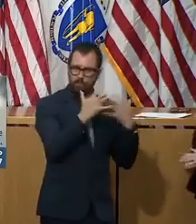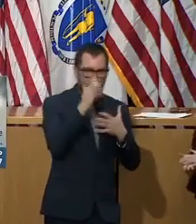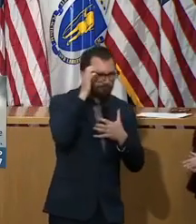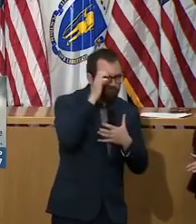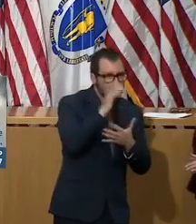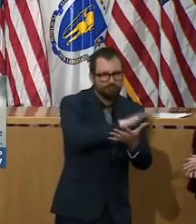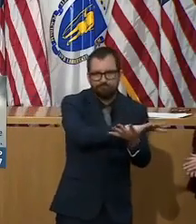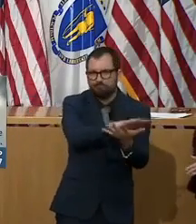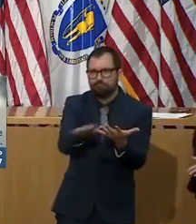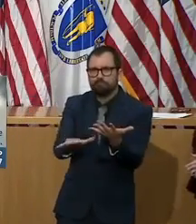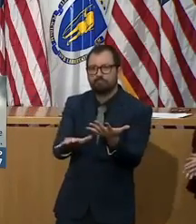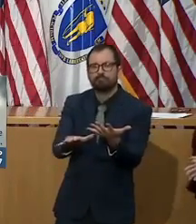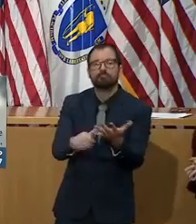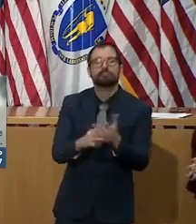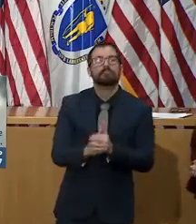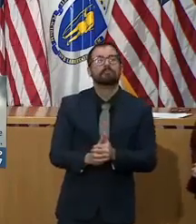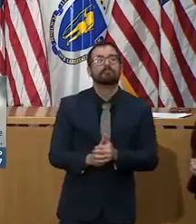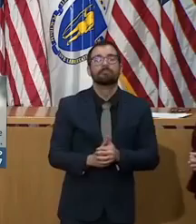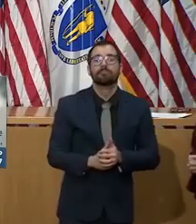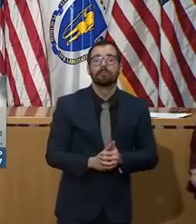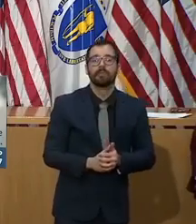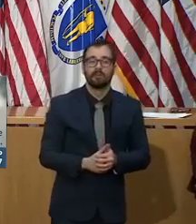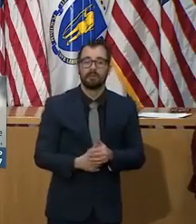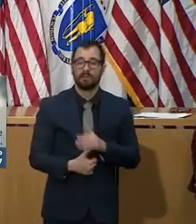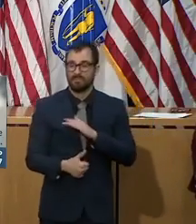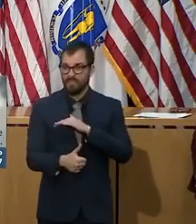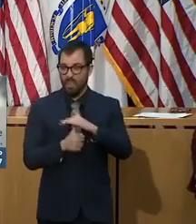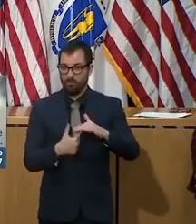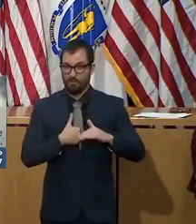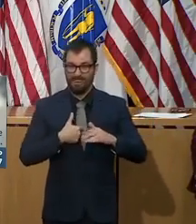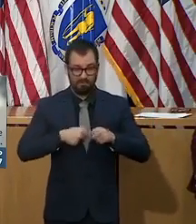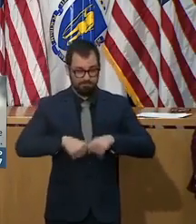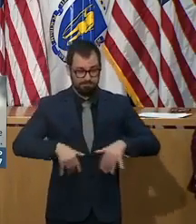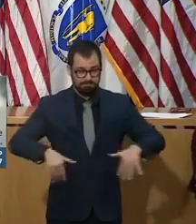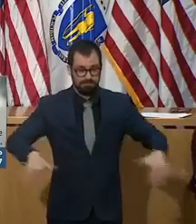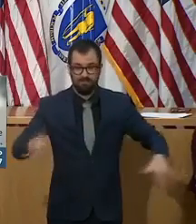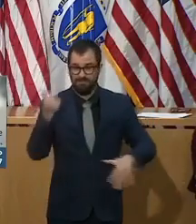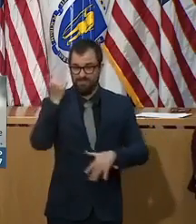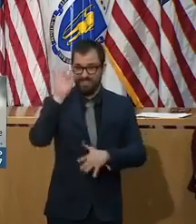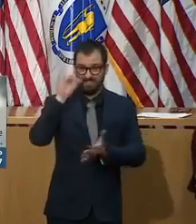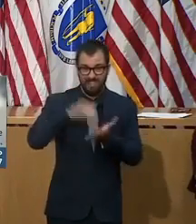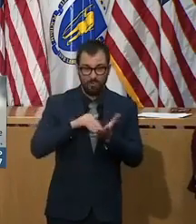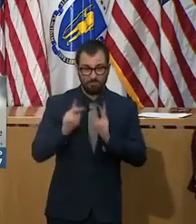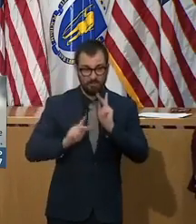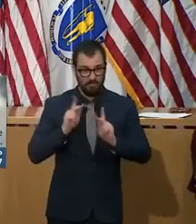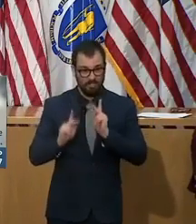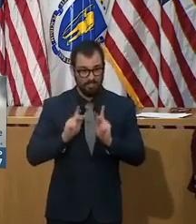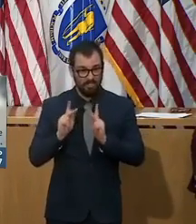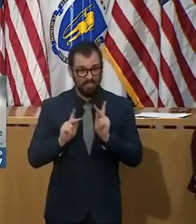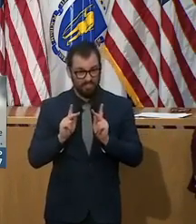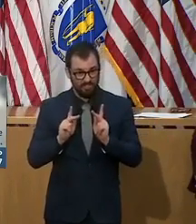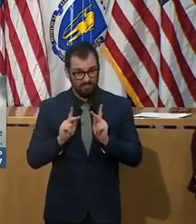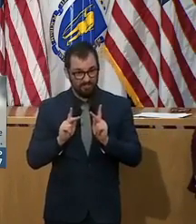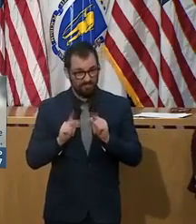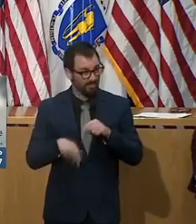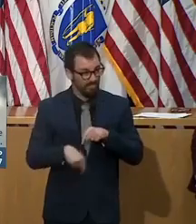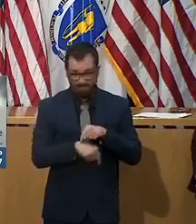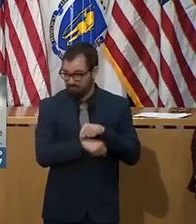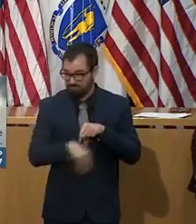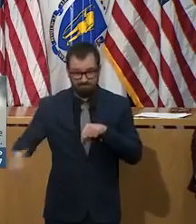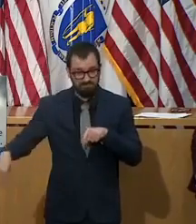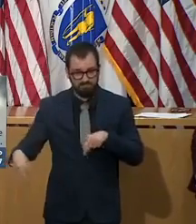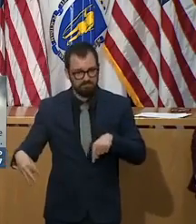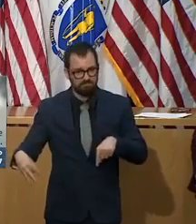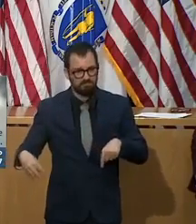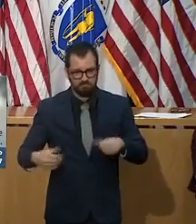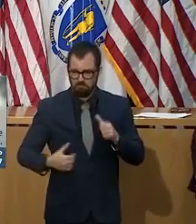And it's actually worked out pretty well. So we're going to have a conversation with ourselves about that.